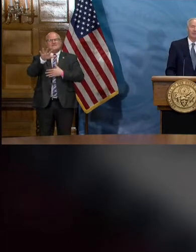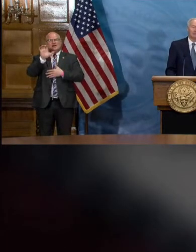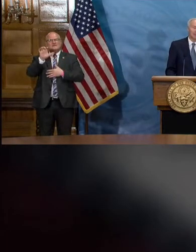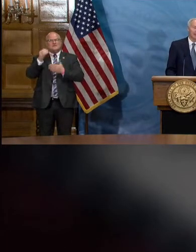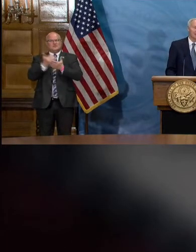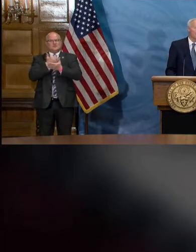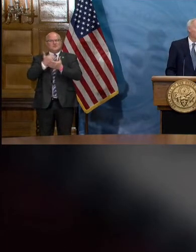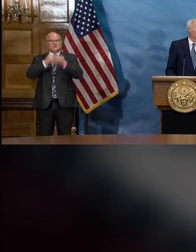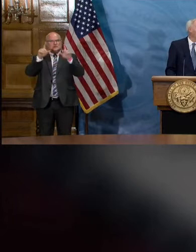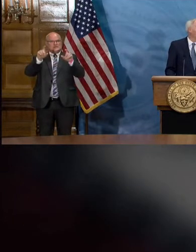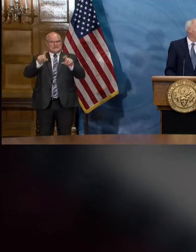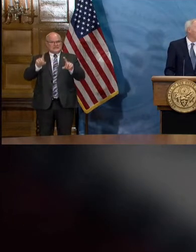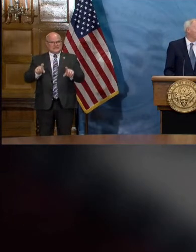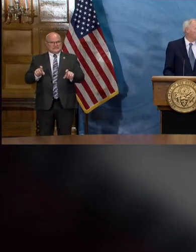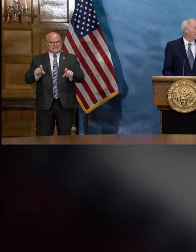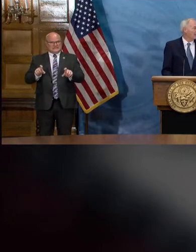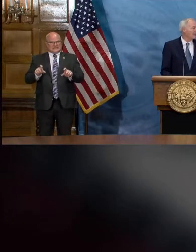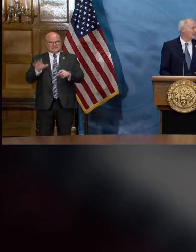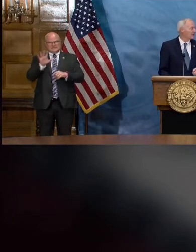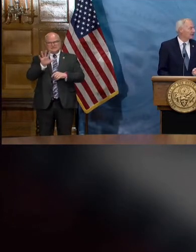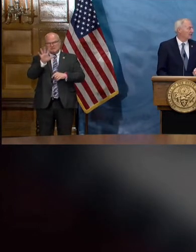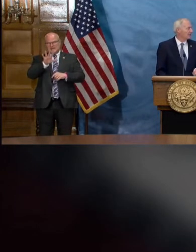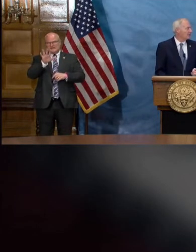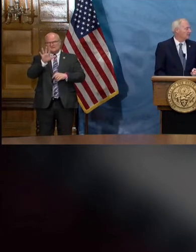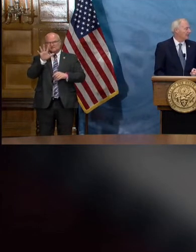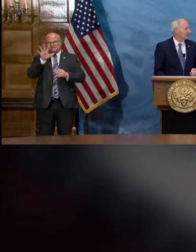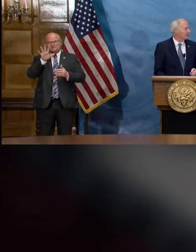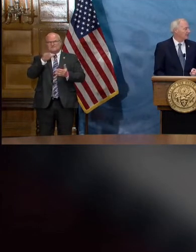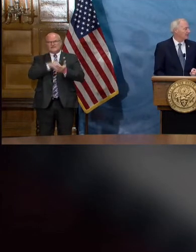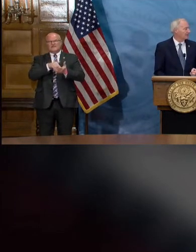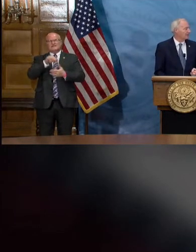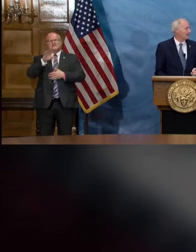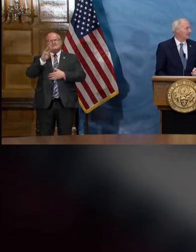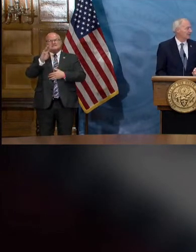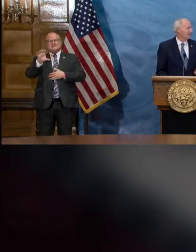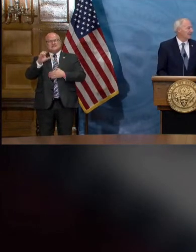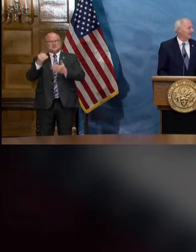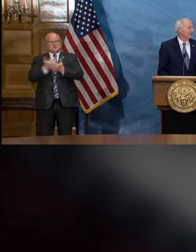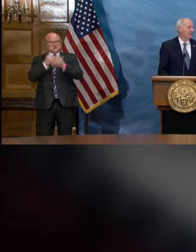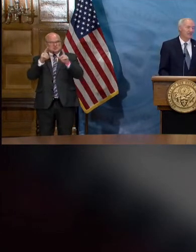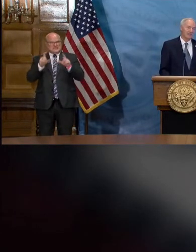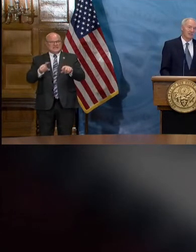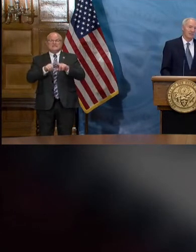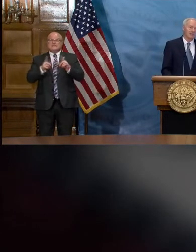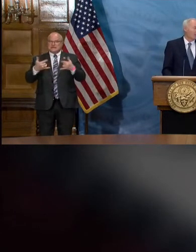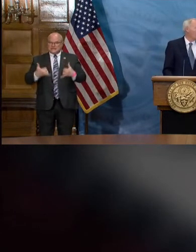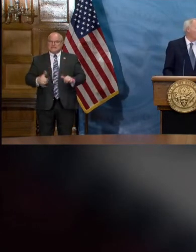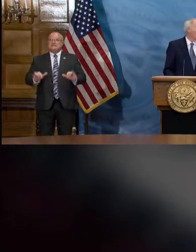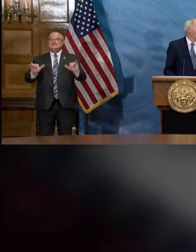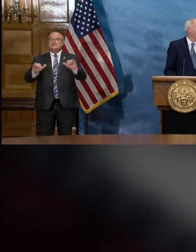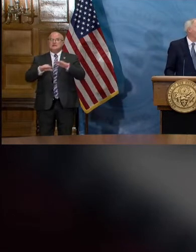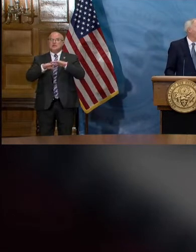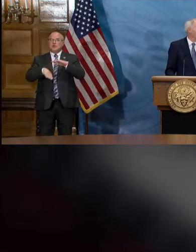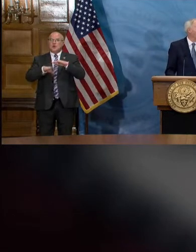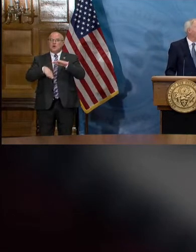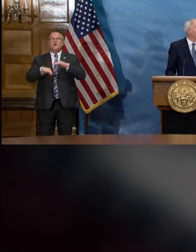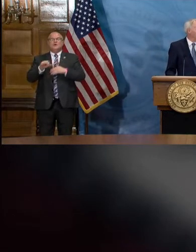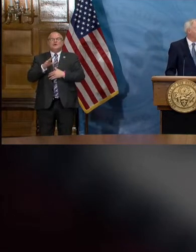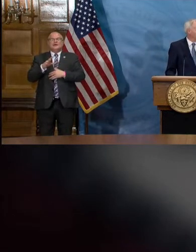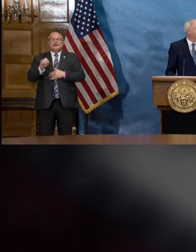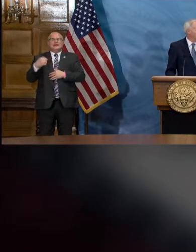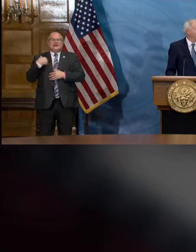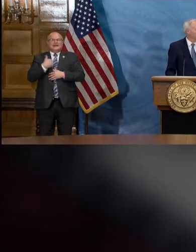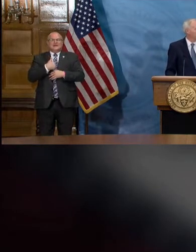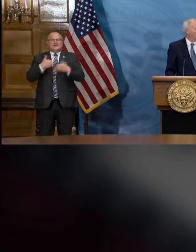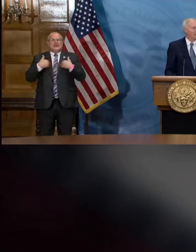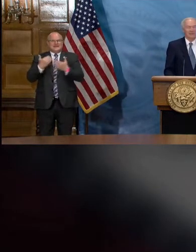4,500 new tests, right at 4,600 new tests that have been done, but it's still low, and we've